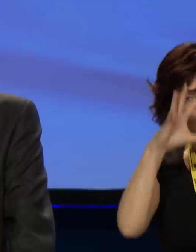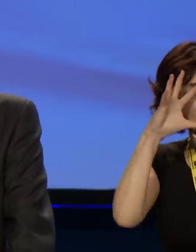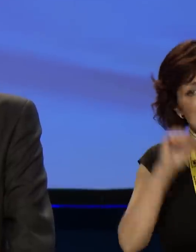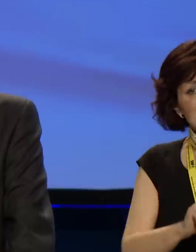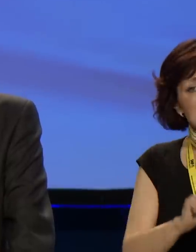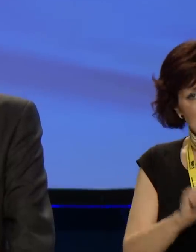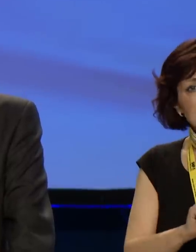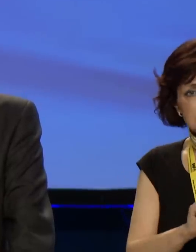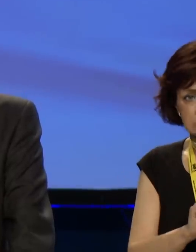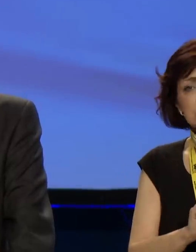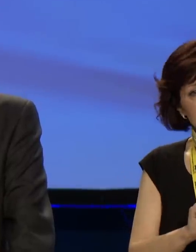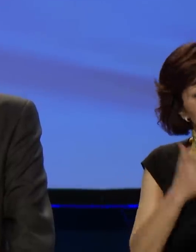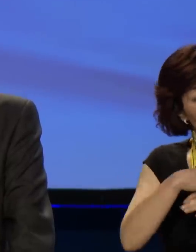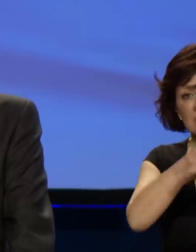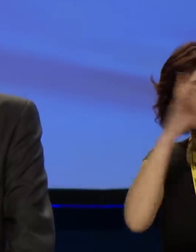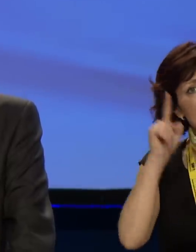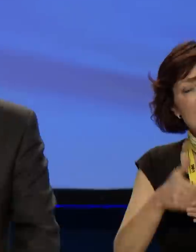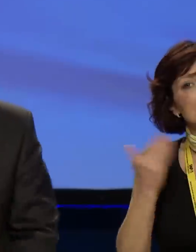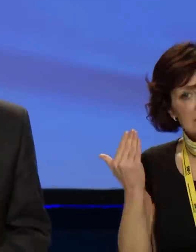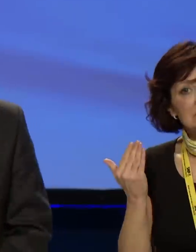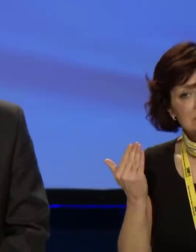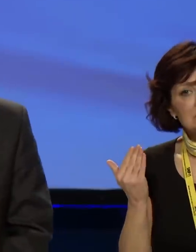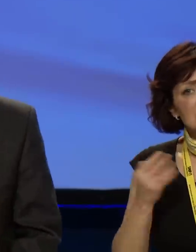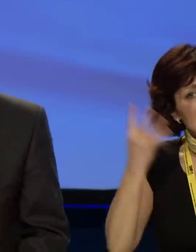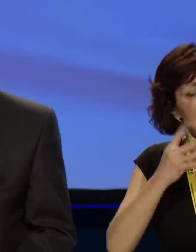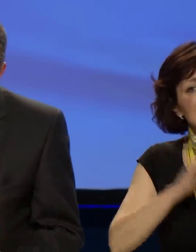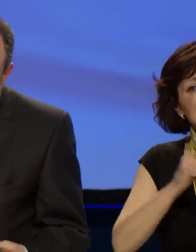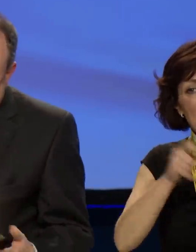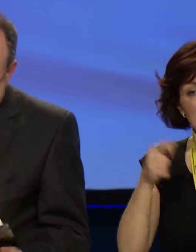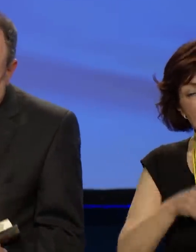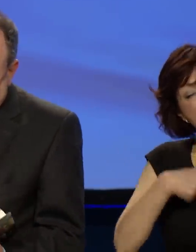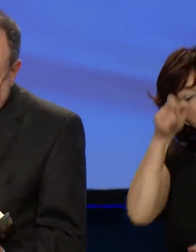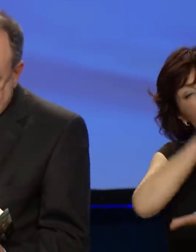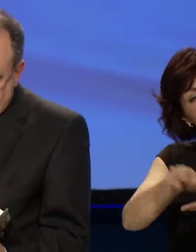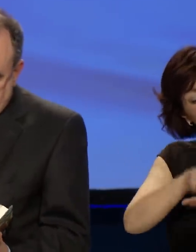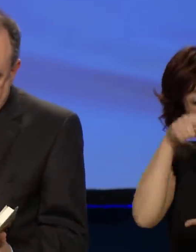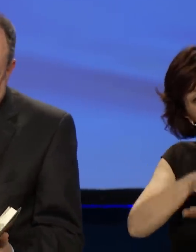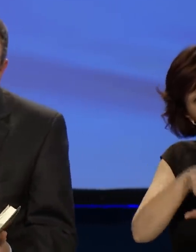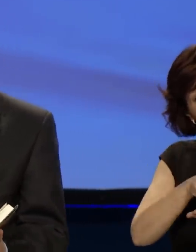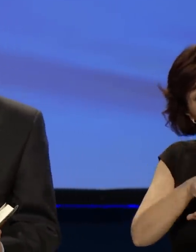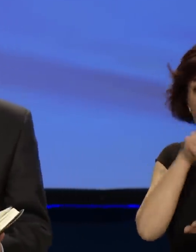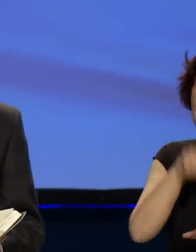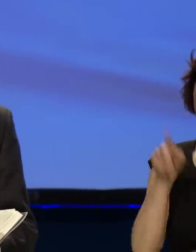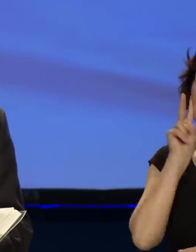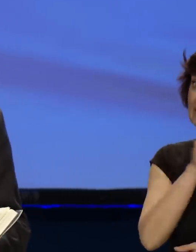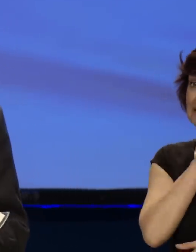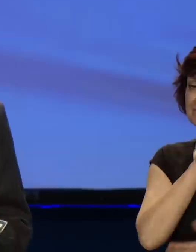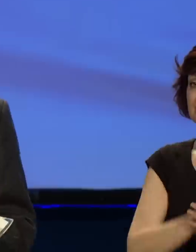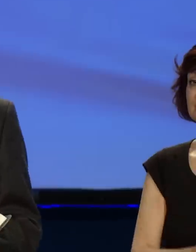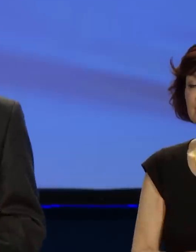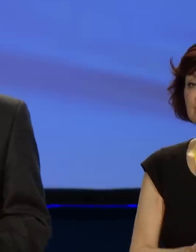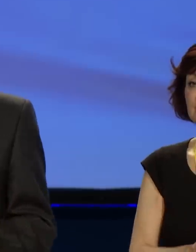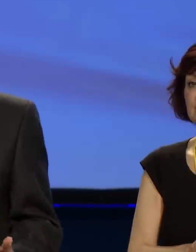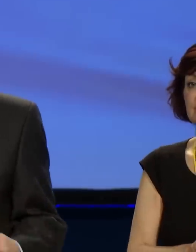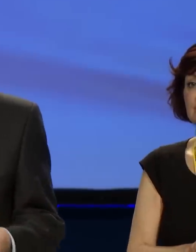remember full well. And this is what I wrote about that Friday. And this is